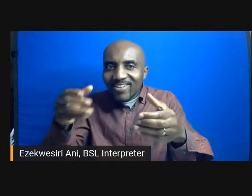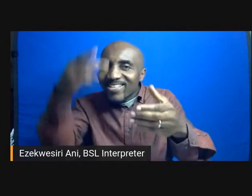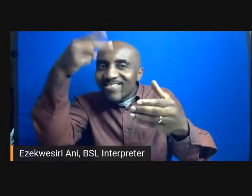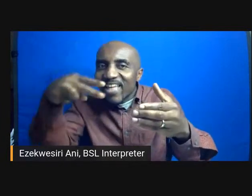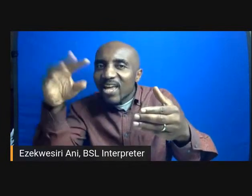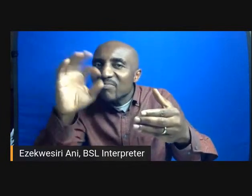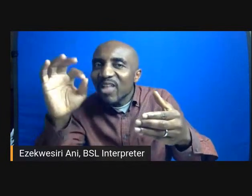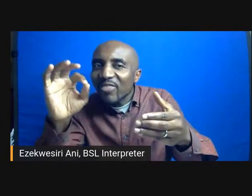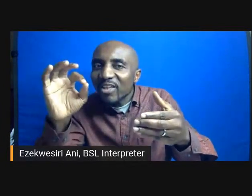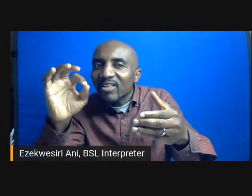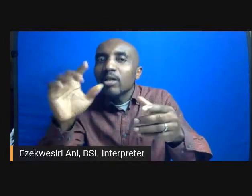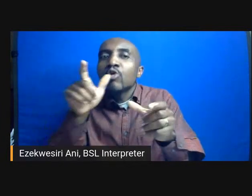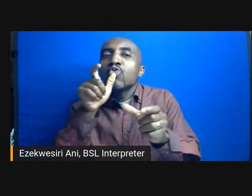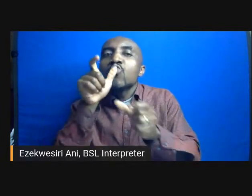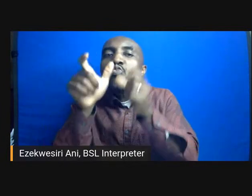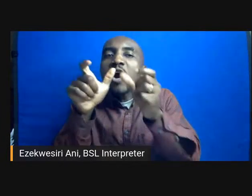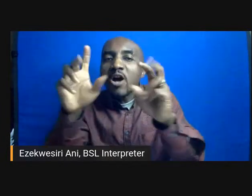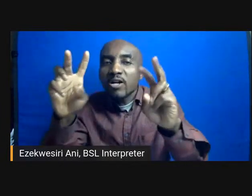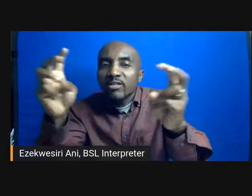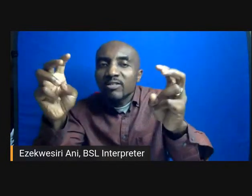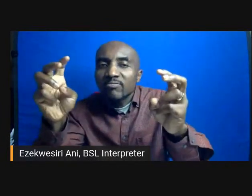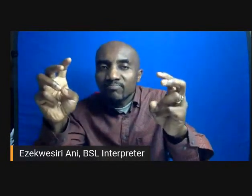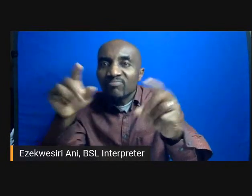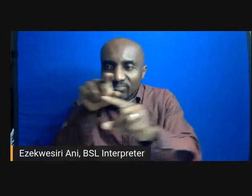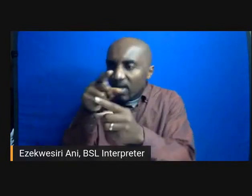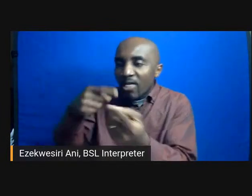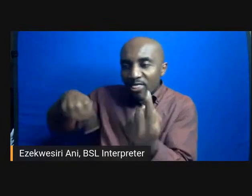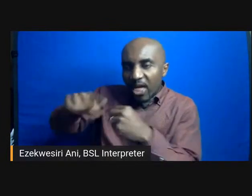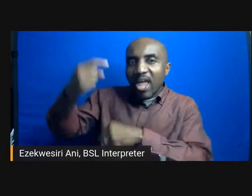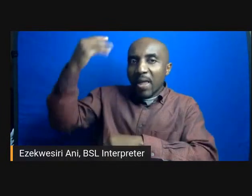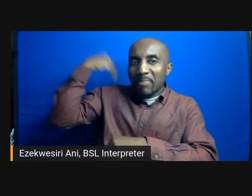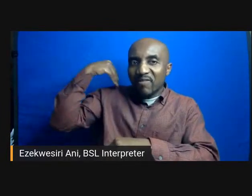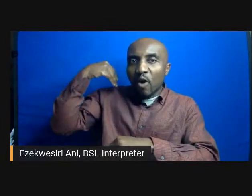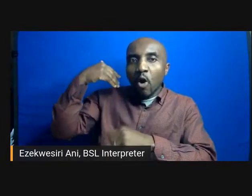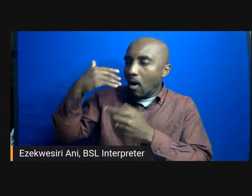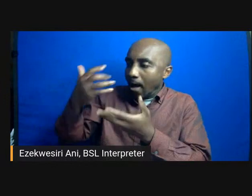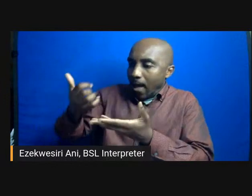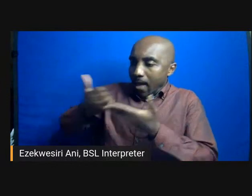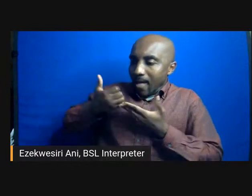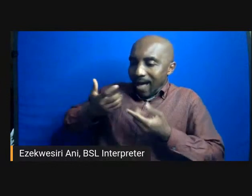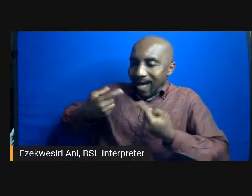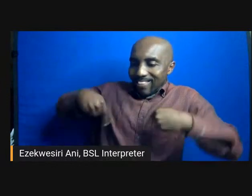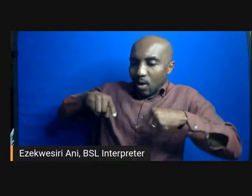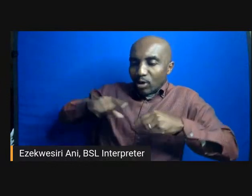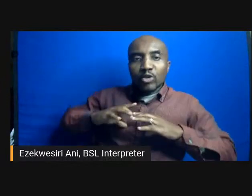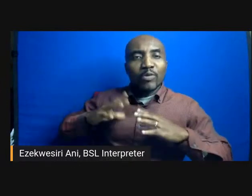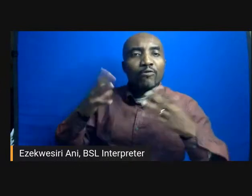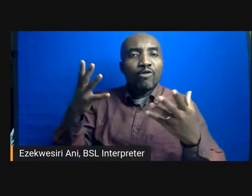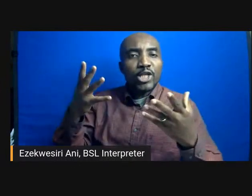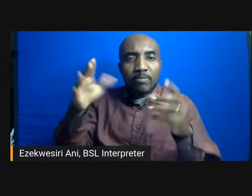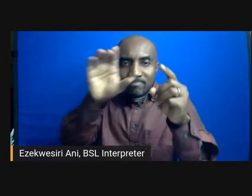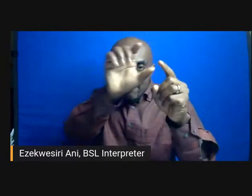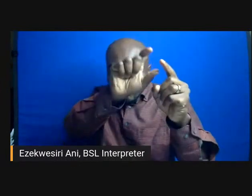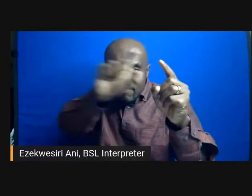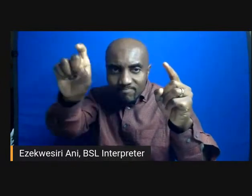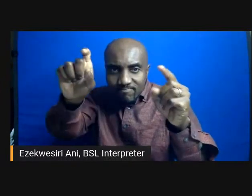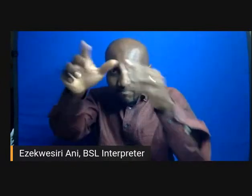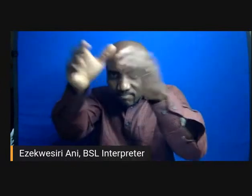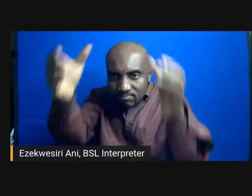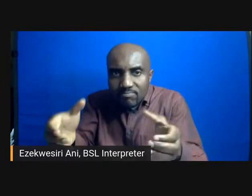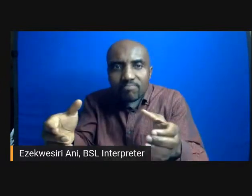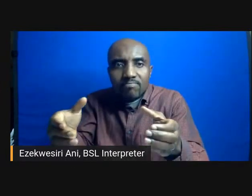they paved the way to freedom. We need those tombstones. One,